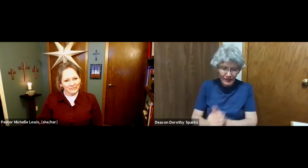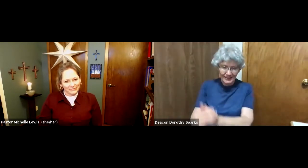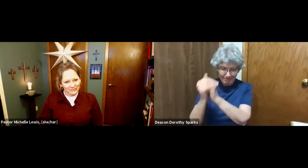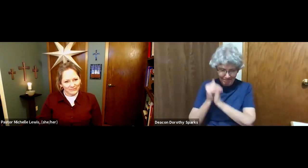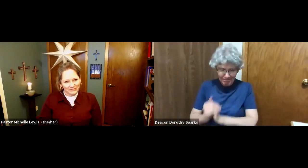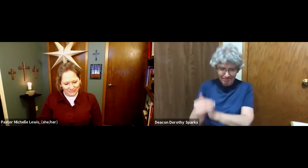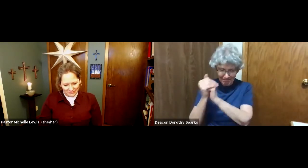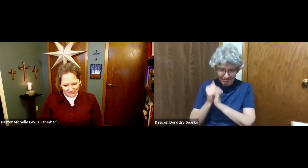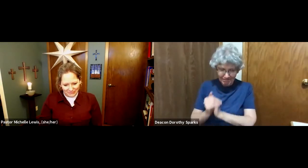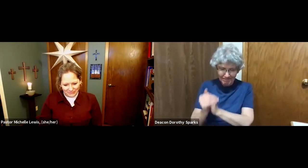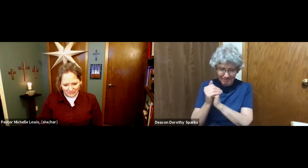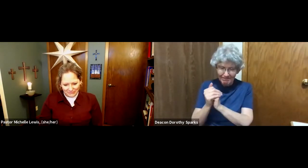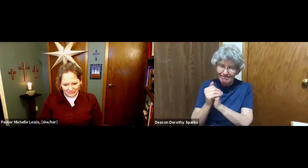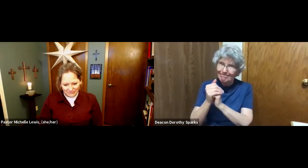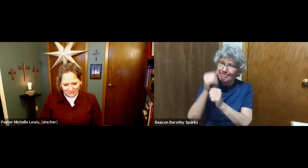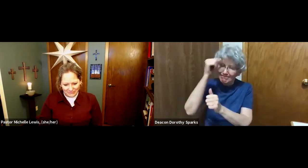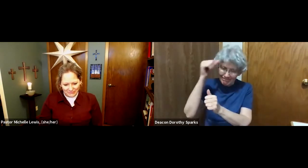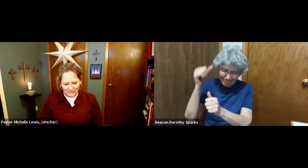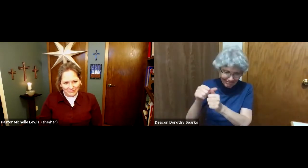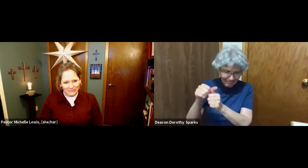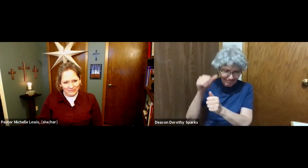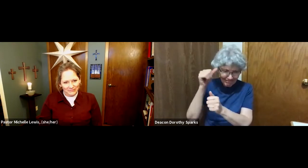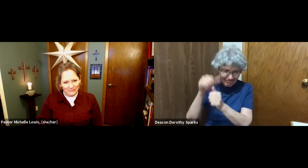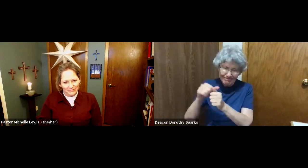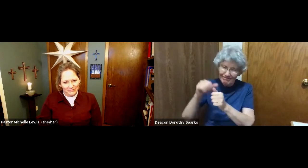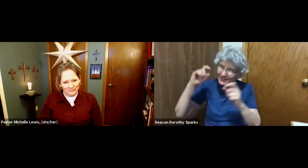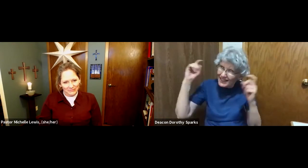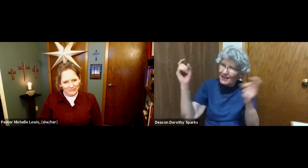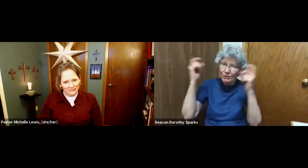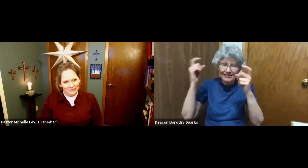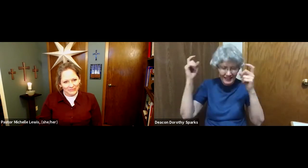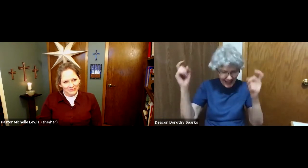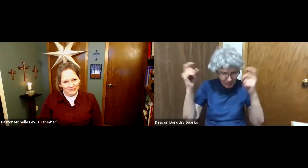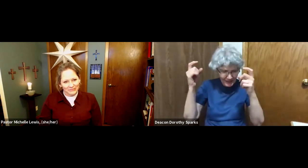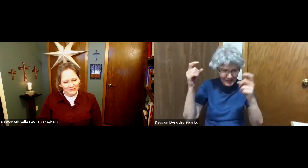Let's enter into worship and remember to celebrate